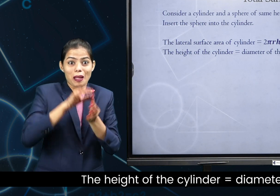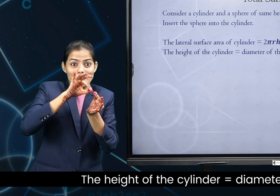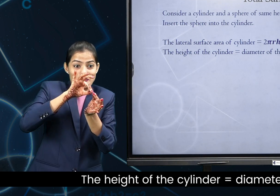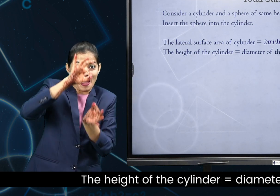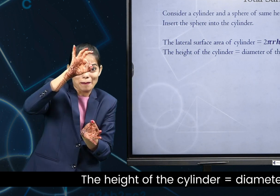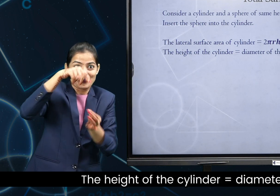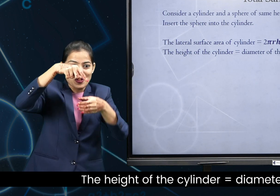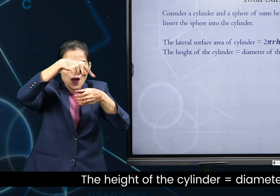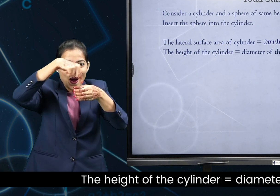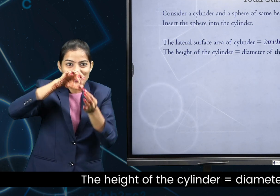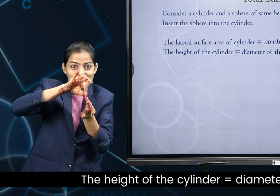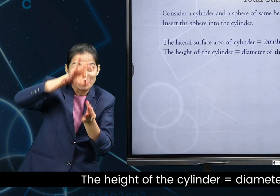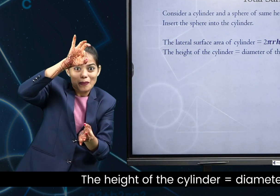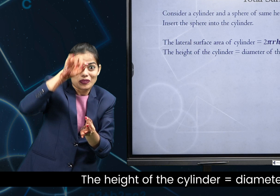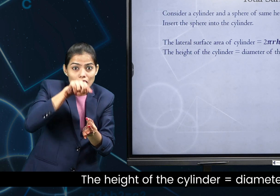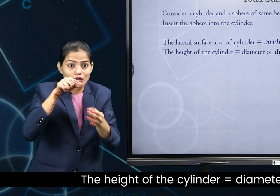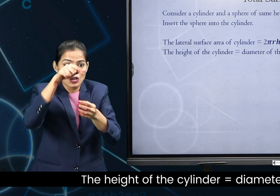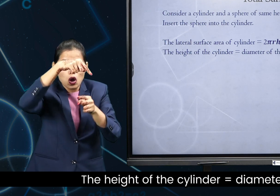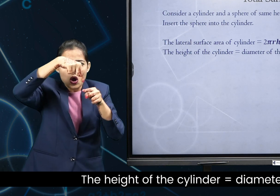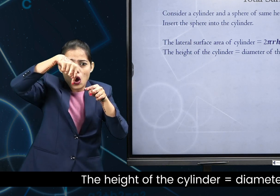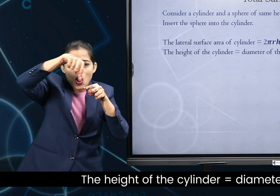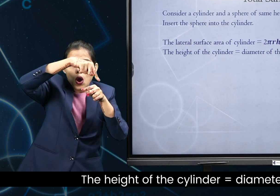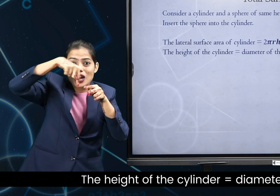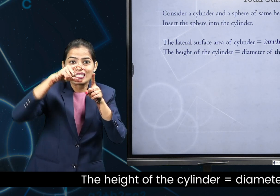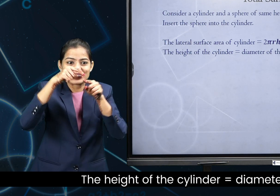the height of the cylinder is equal to diameter of the sphere.